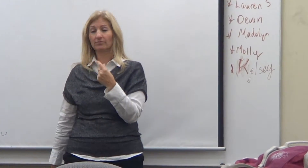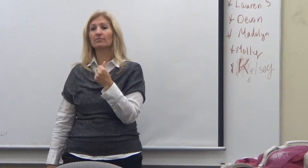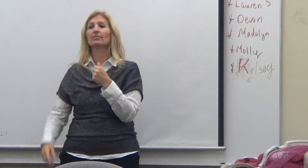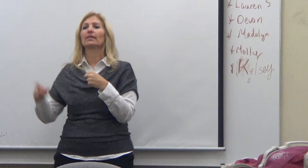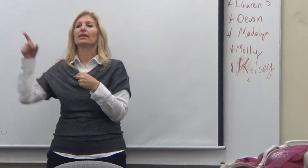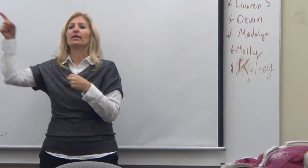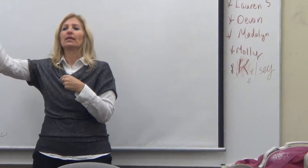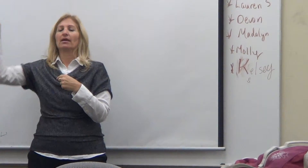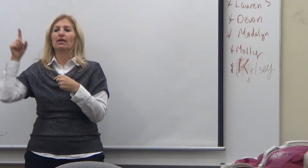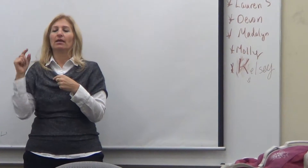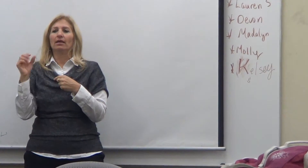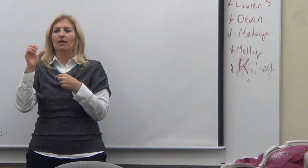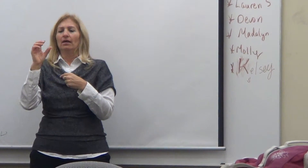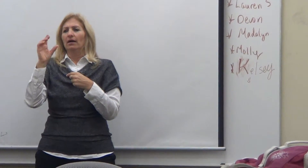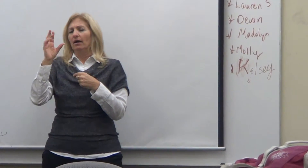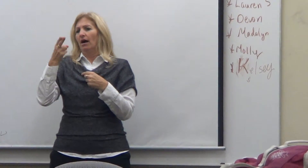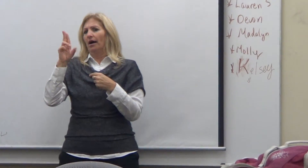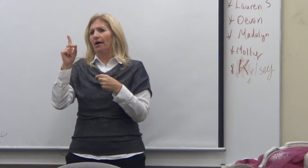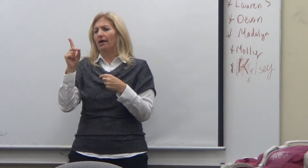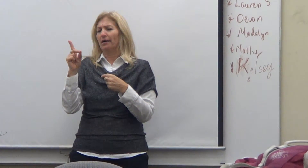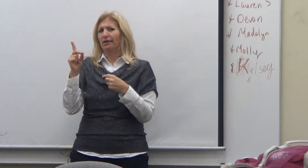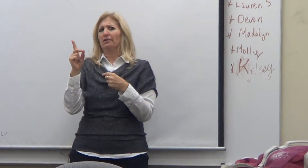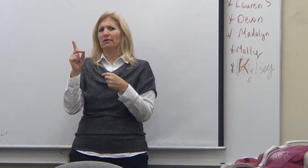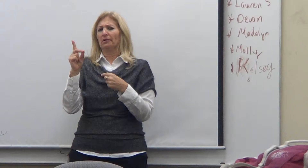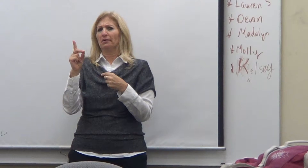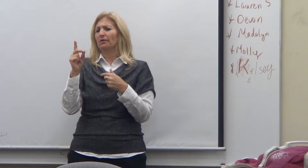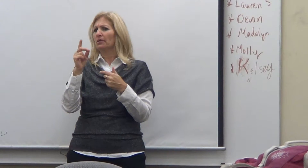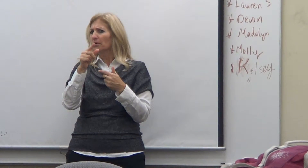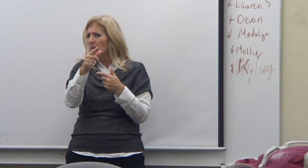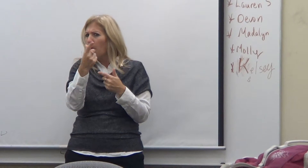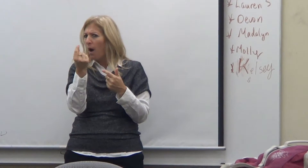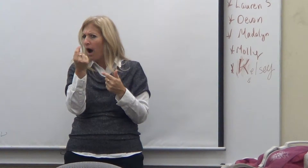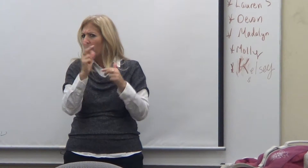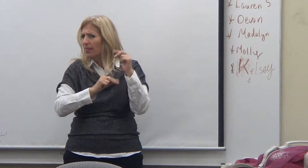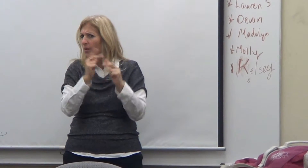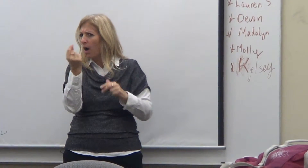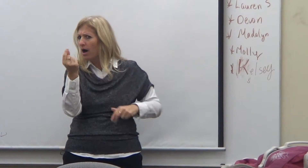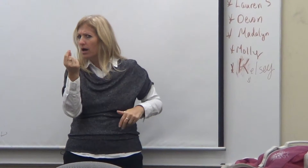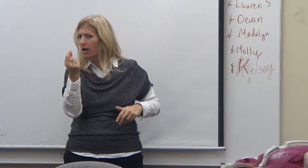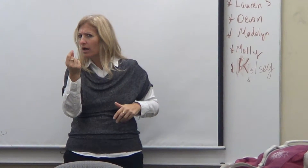And other buildings would ask for something like that. It wouldn't just be Water Tower if you were a senior citizen home.